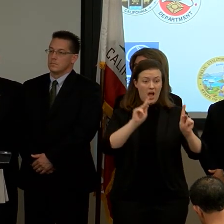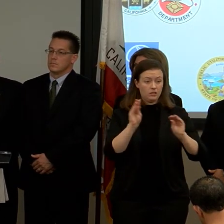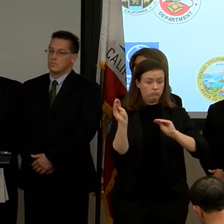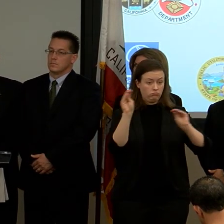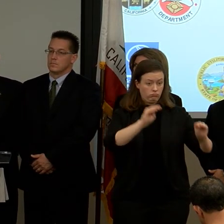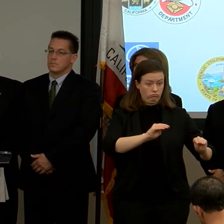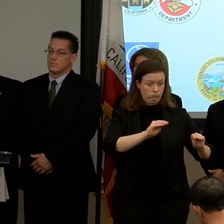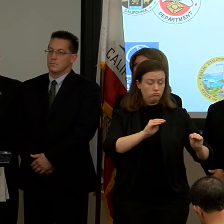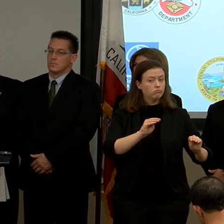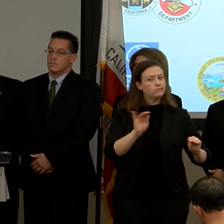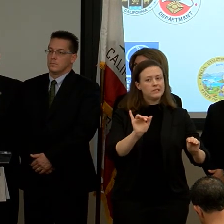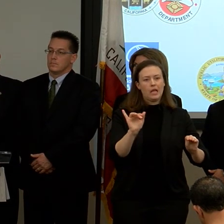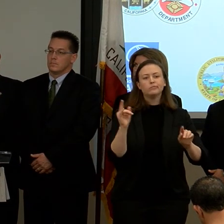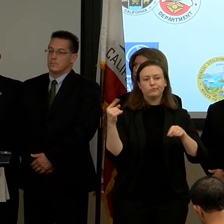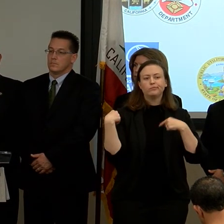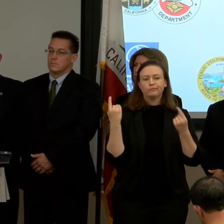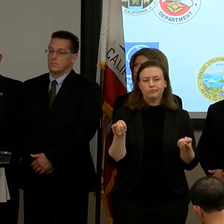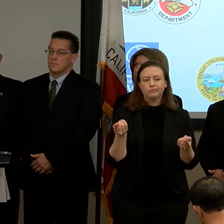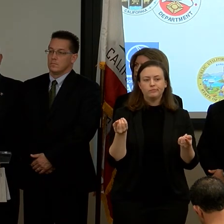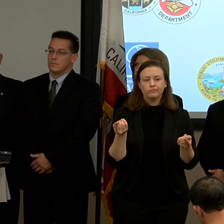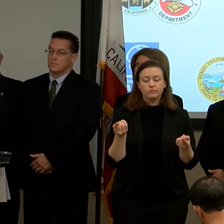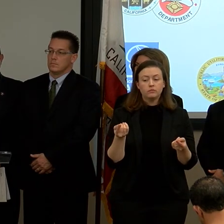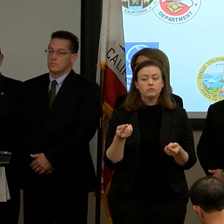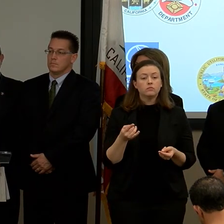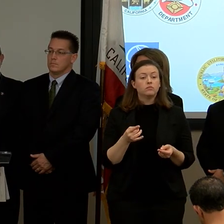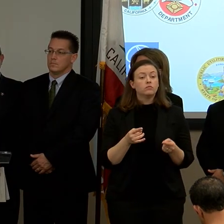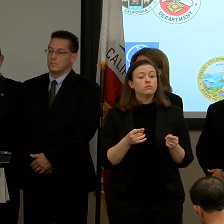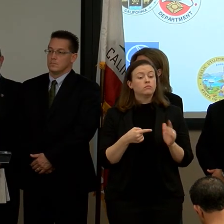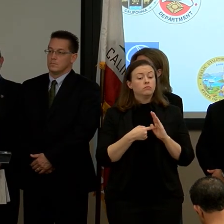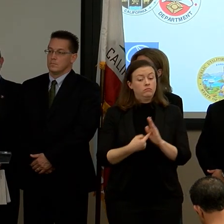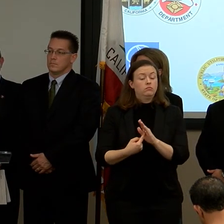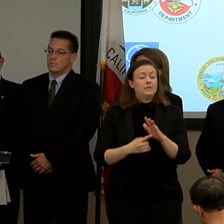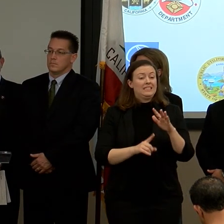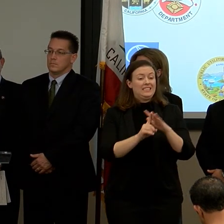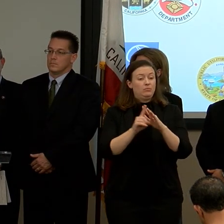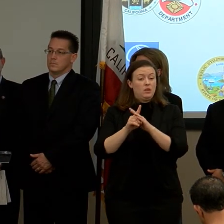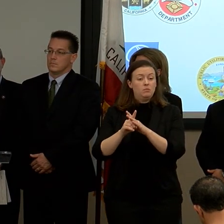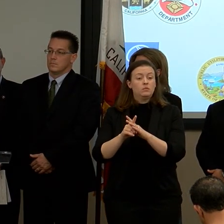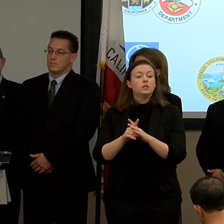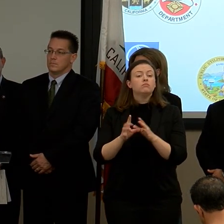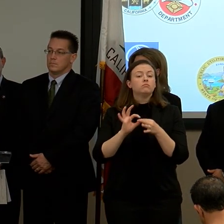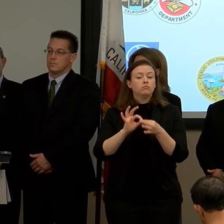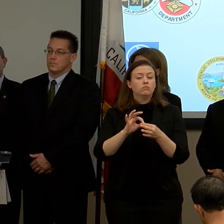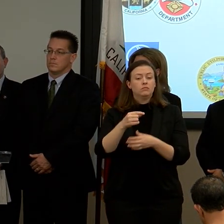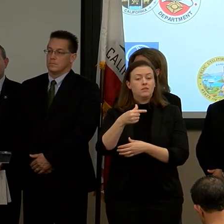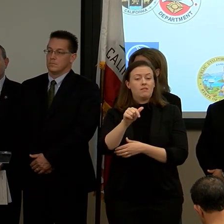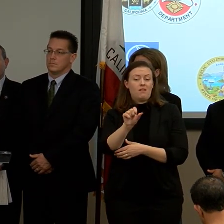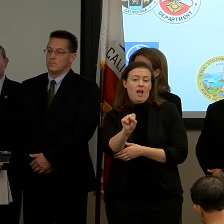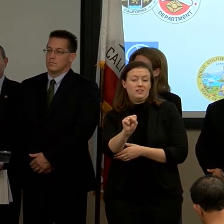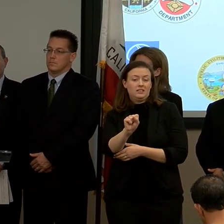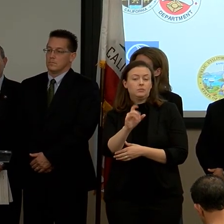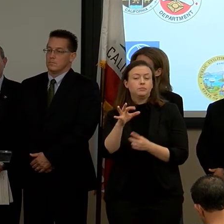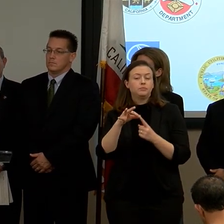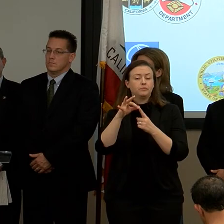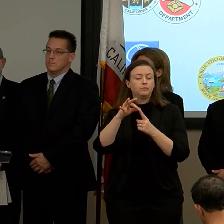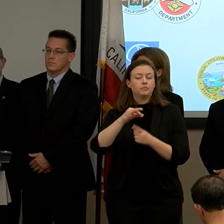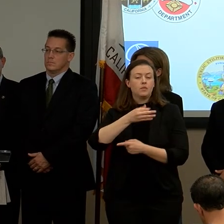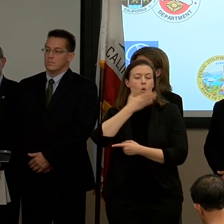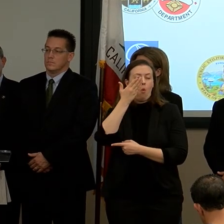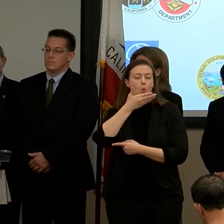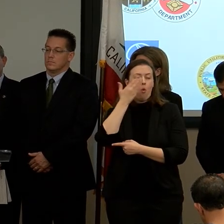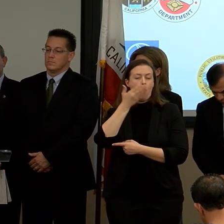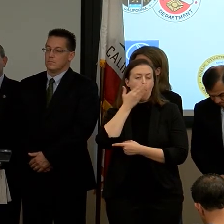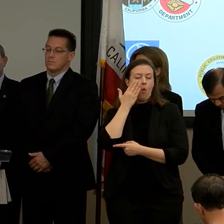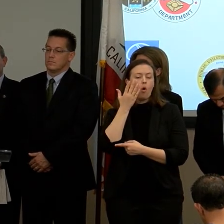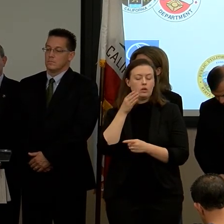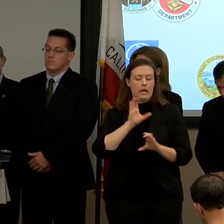same as it has been, and that is that symptoms are attributable to the gas, and particularly the odorants that are included in there. So